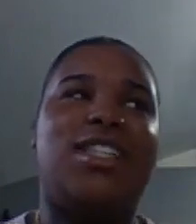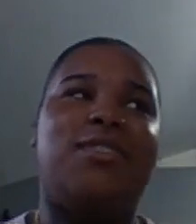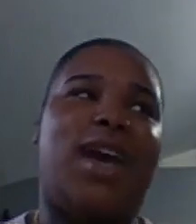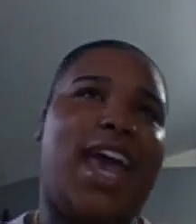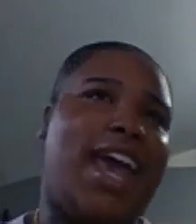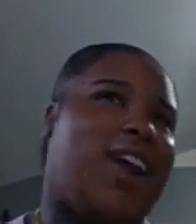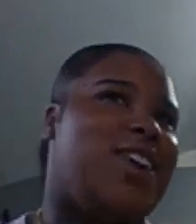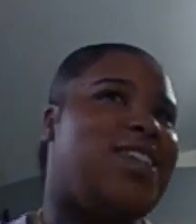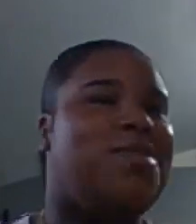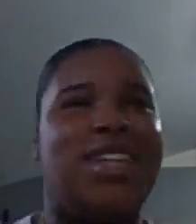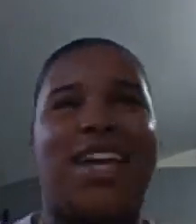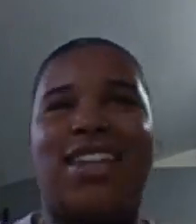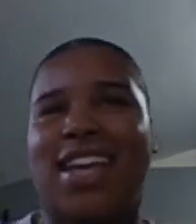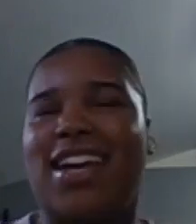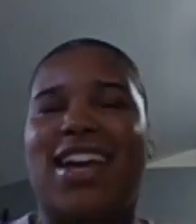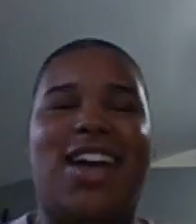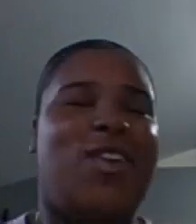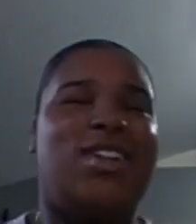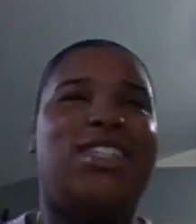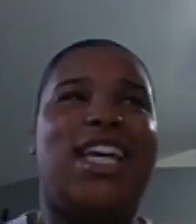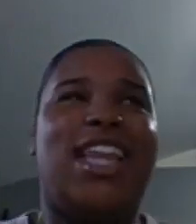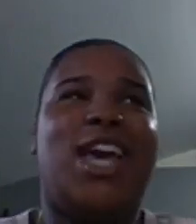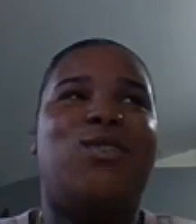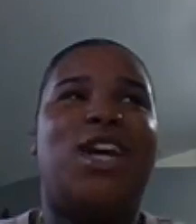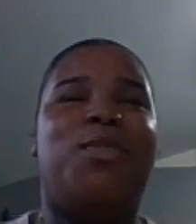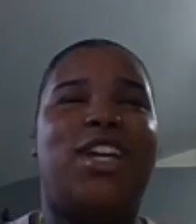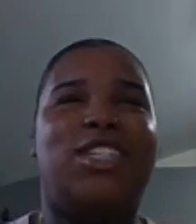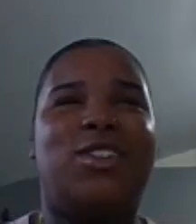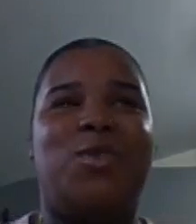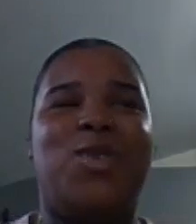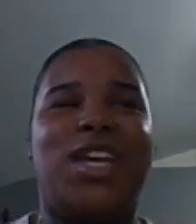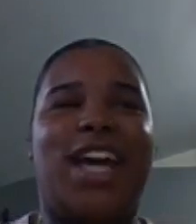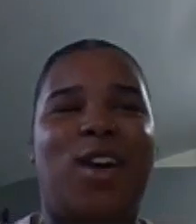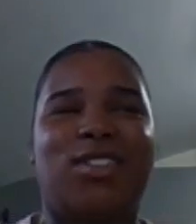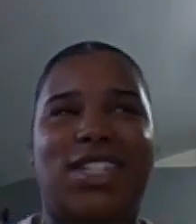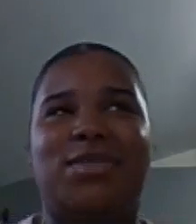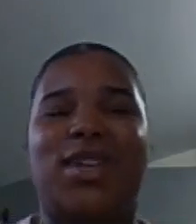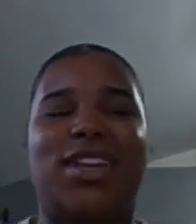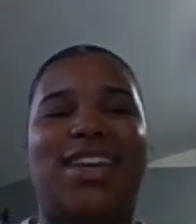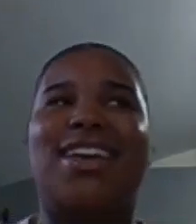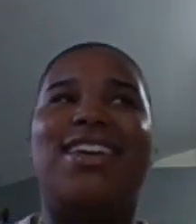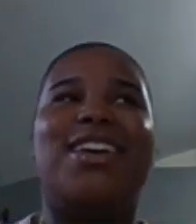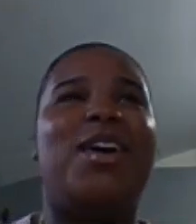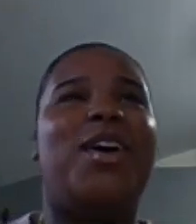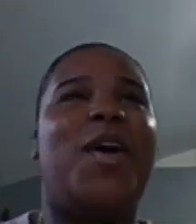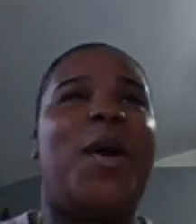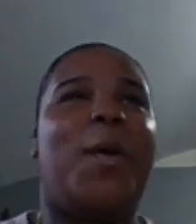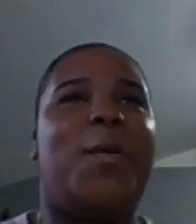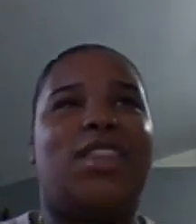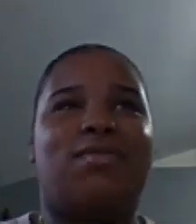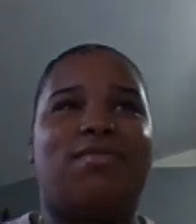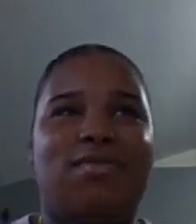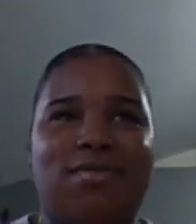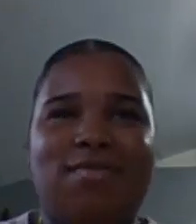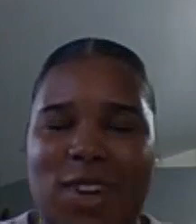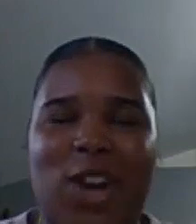distraction because of my hair or something like that, or say that it was unprofessional when I was just being a kid